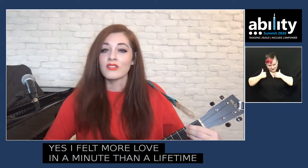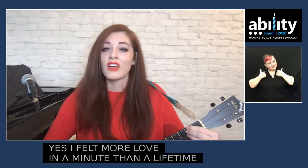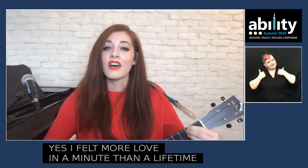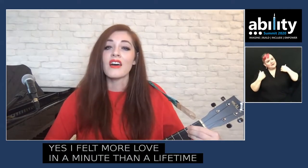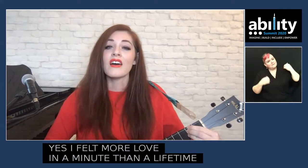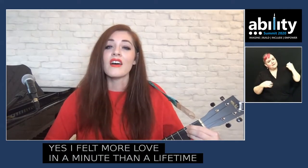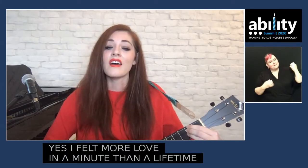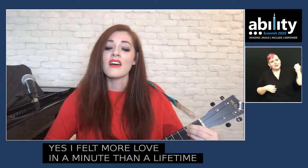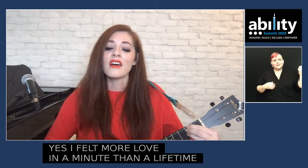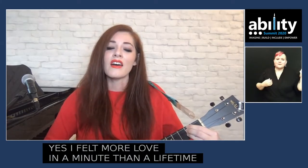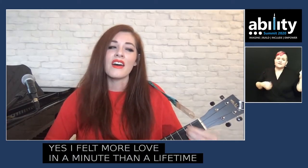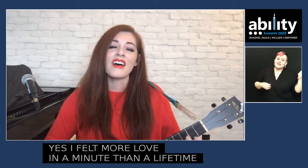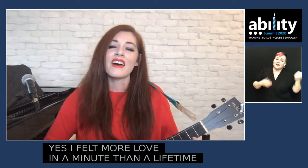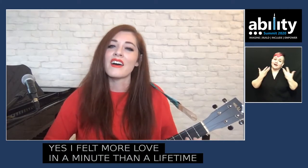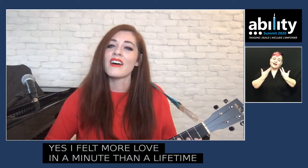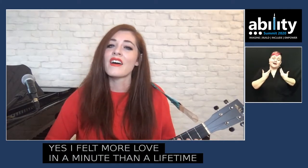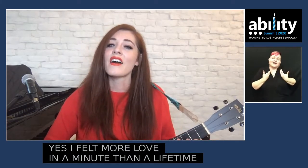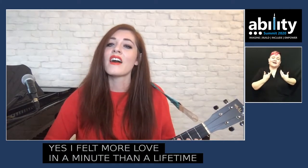And